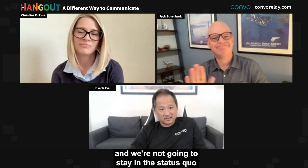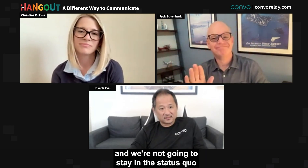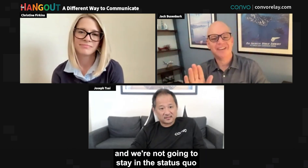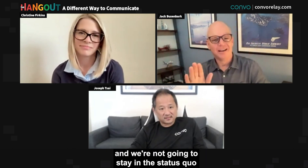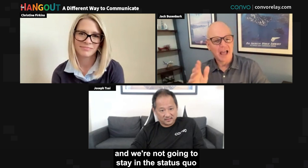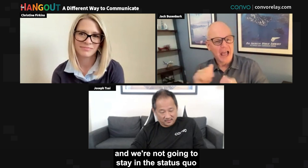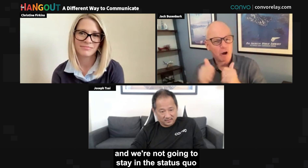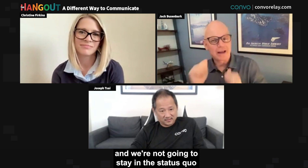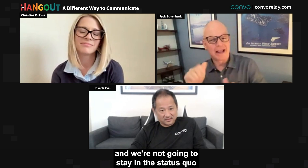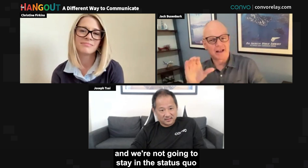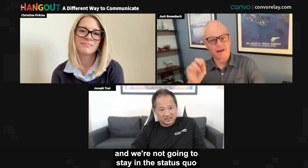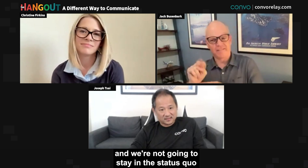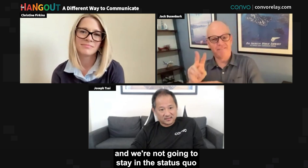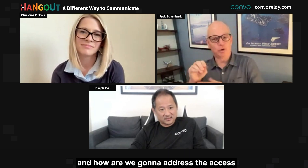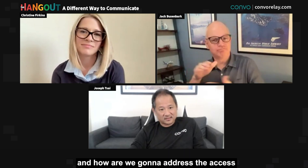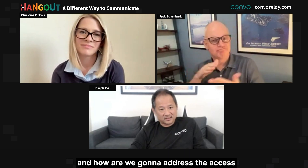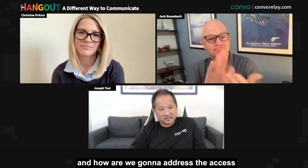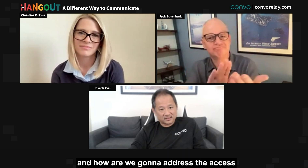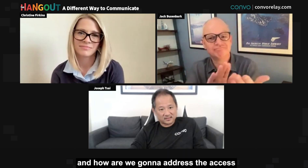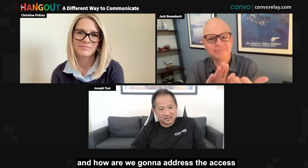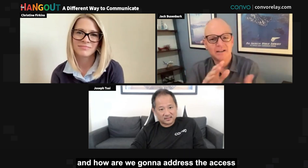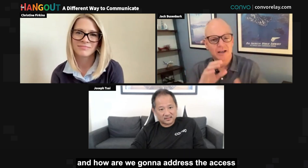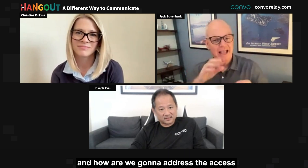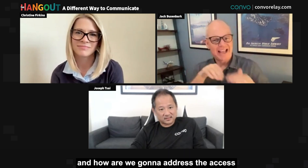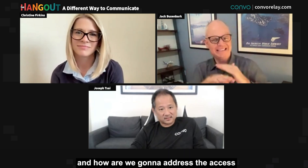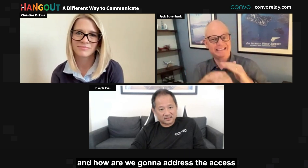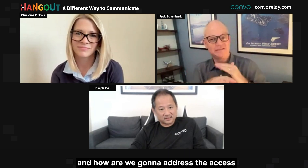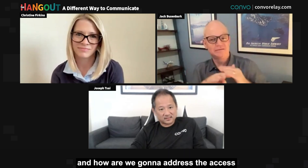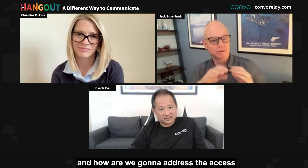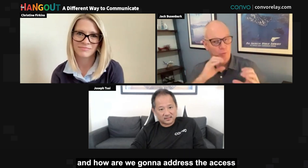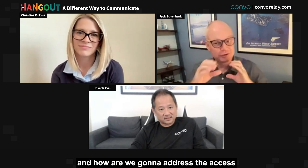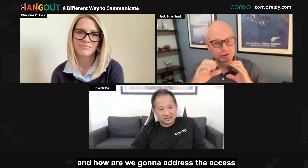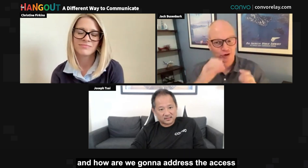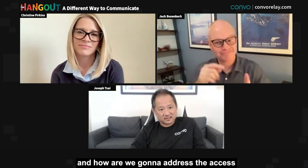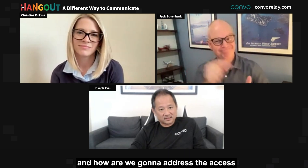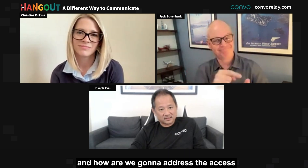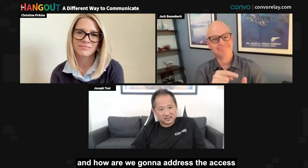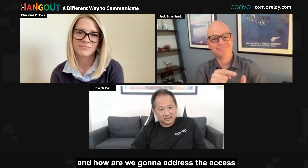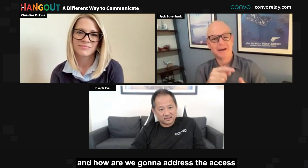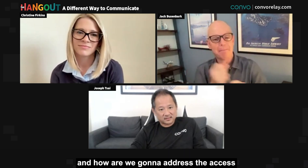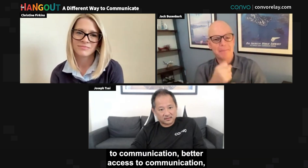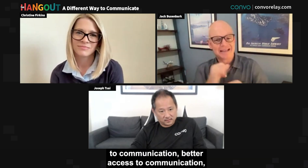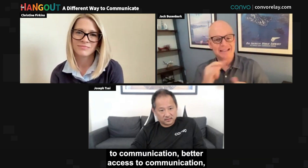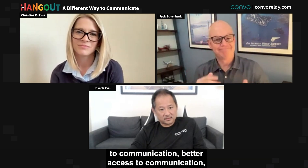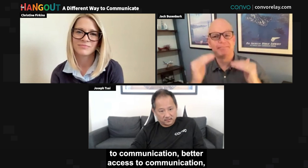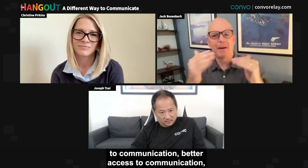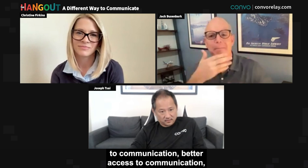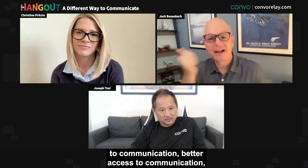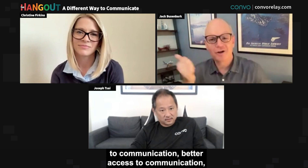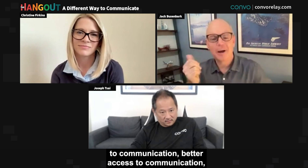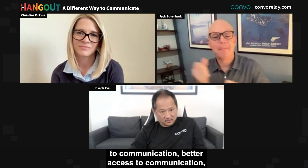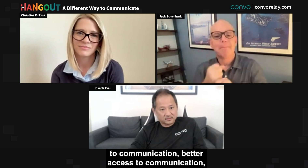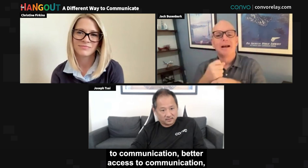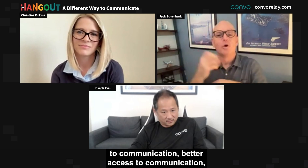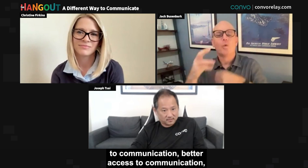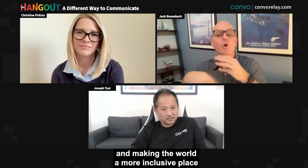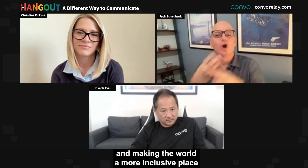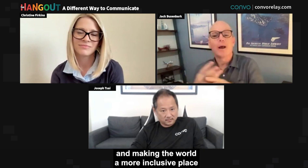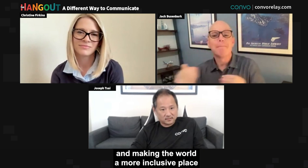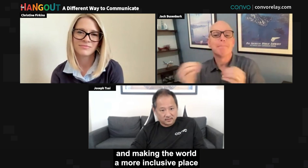to stay in the status quo. And we want to address how are we going to address the access to communicate, better access to communication, and